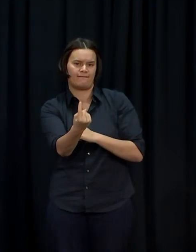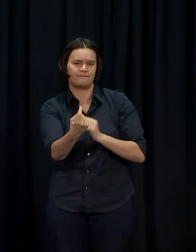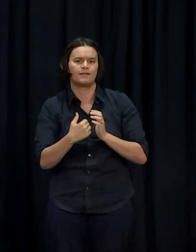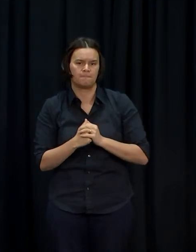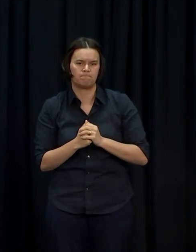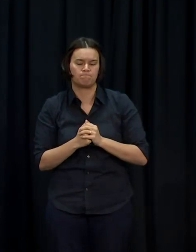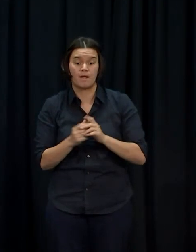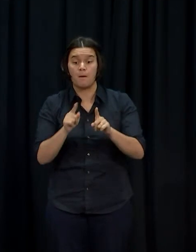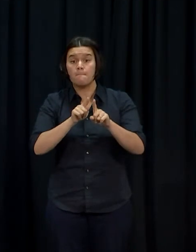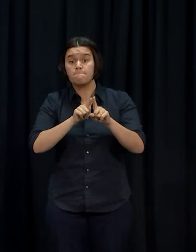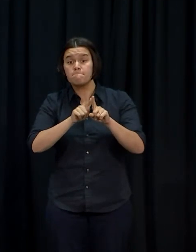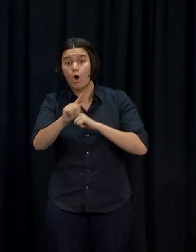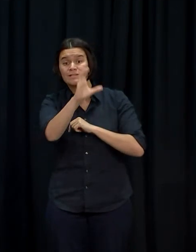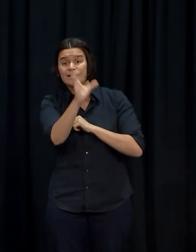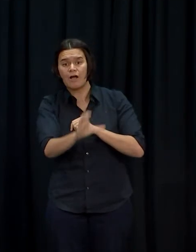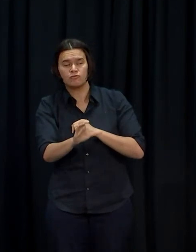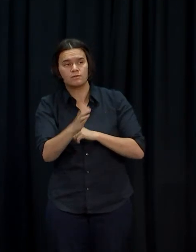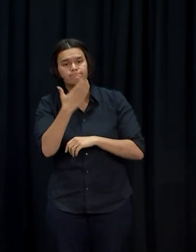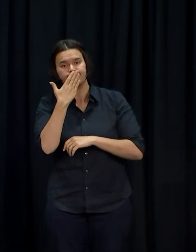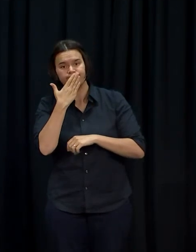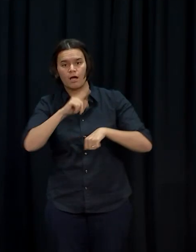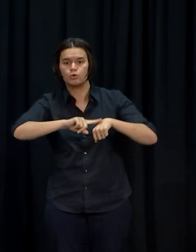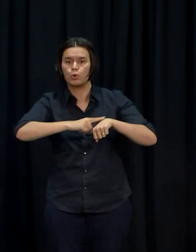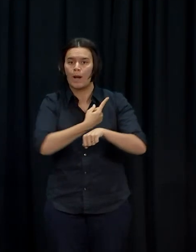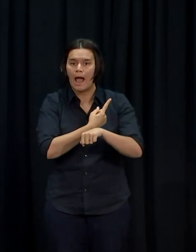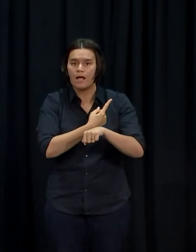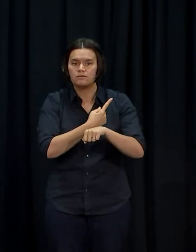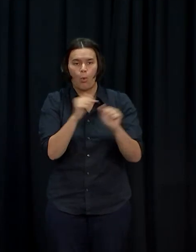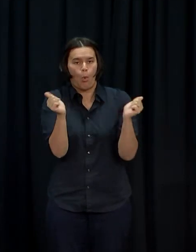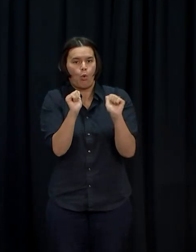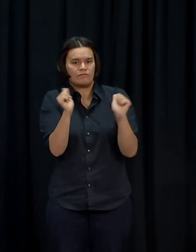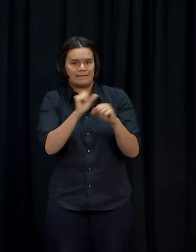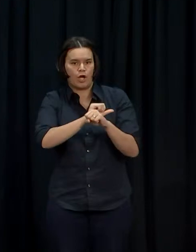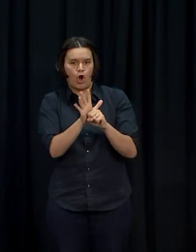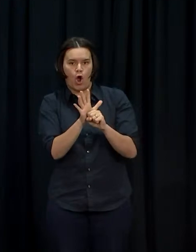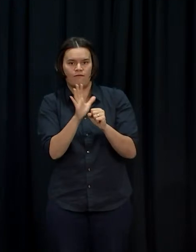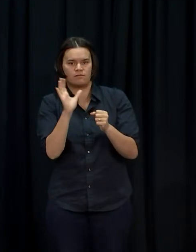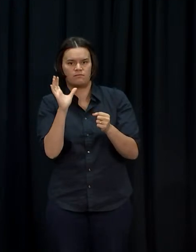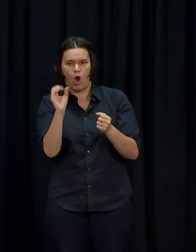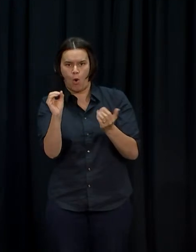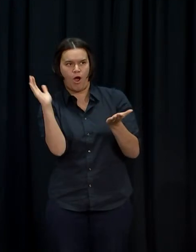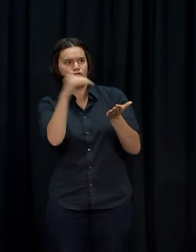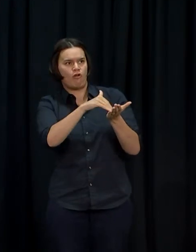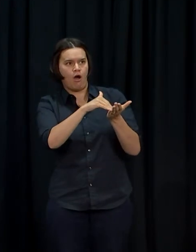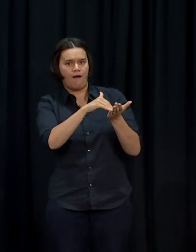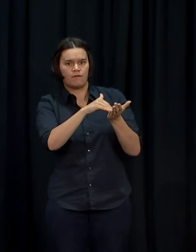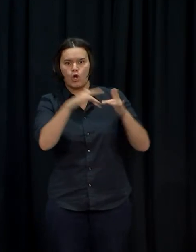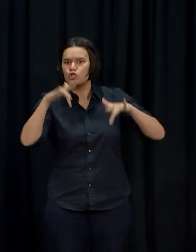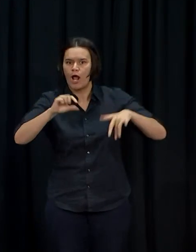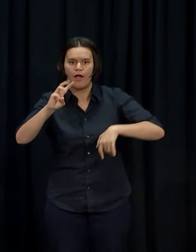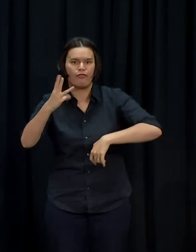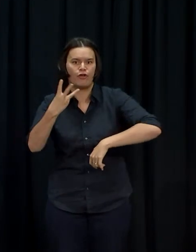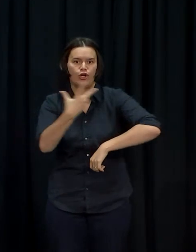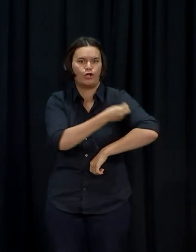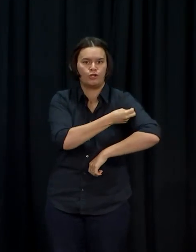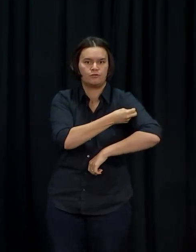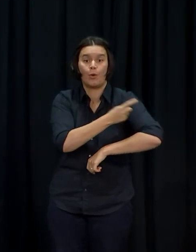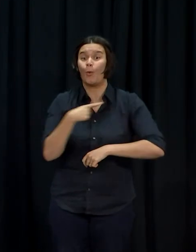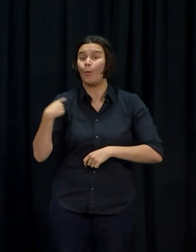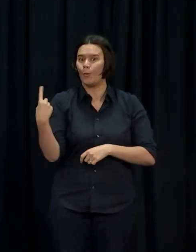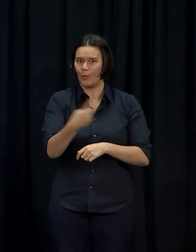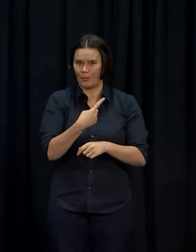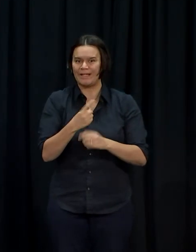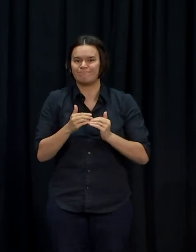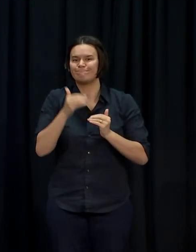to get boosted in the middle of their outbreaks. Our plan has given us a head start, and nearly 60% of eligible New Zealanders have now